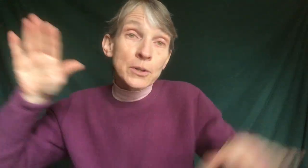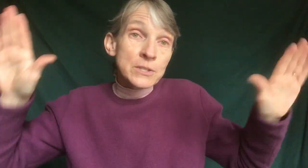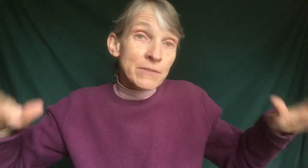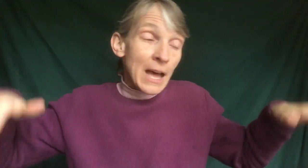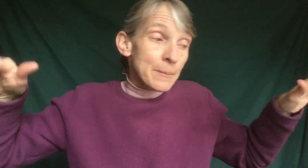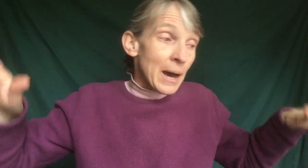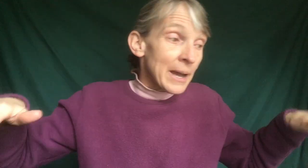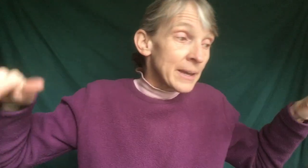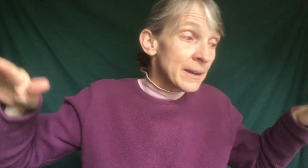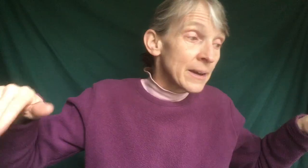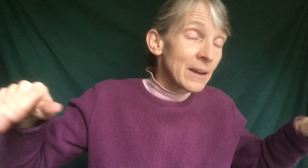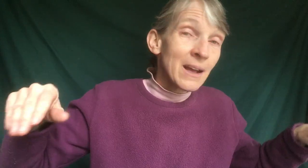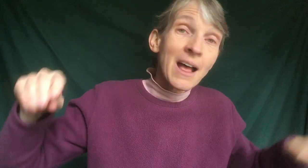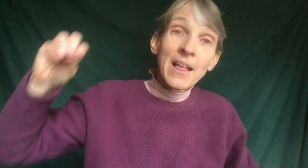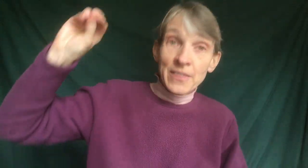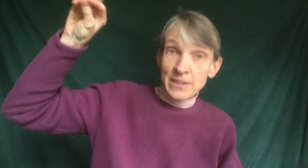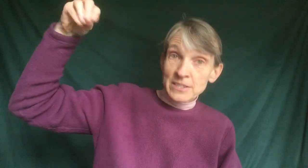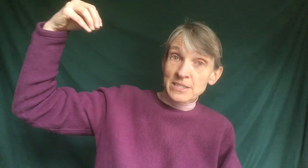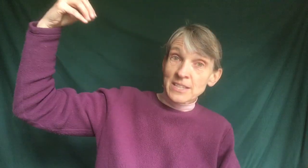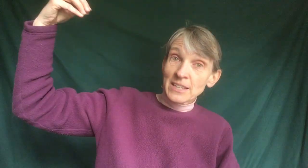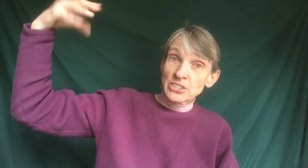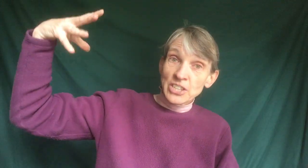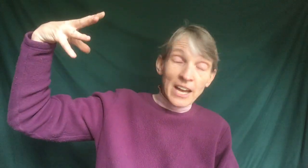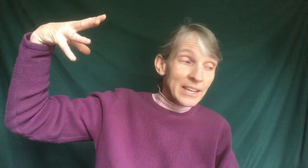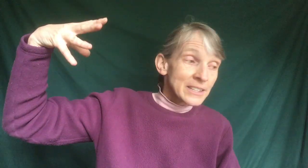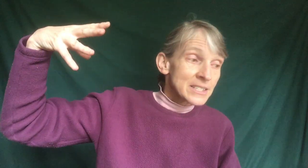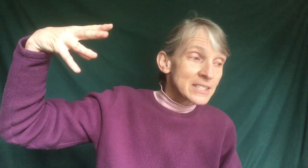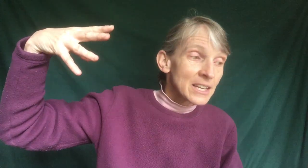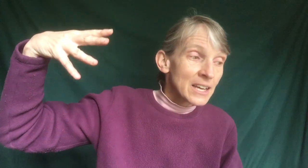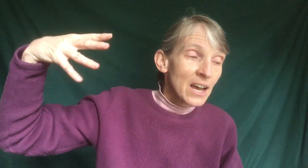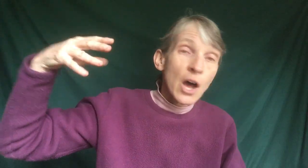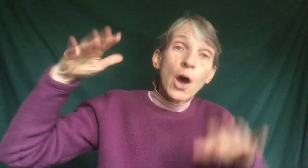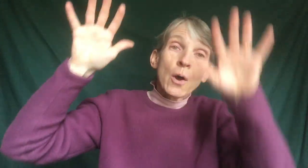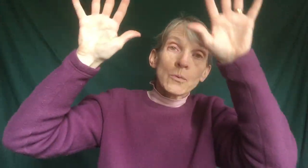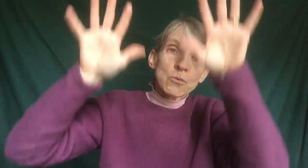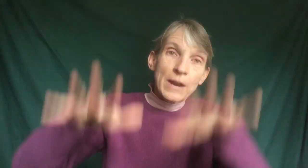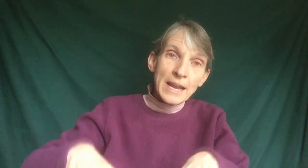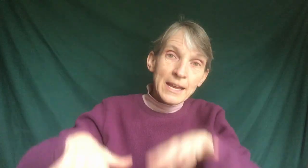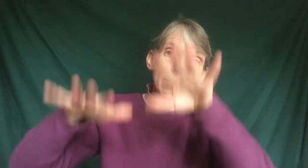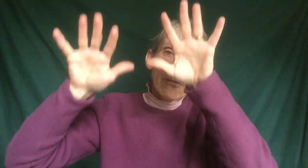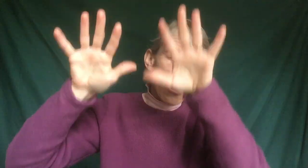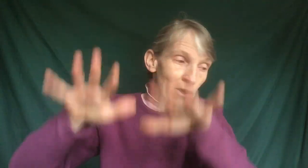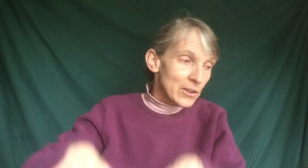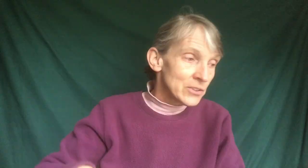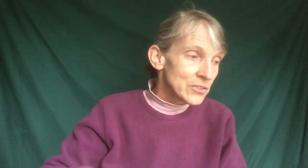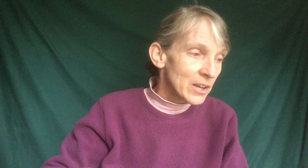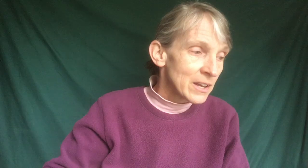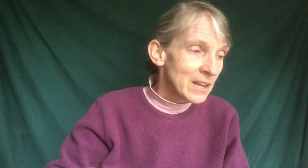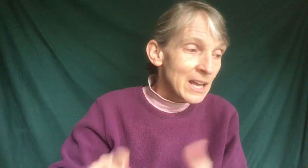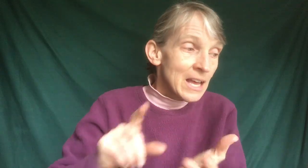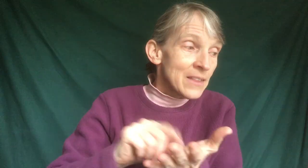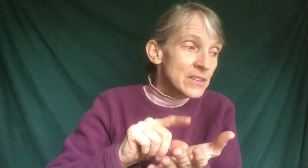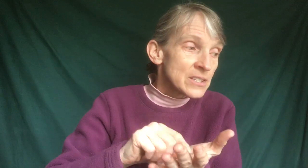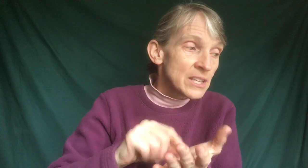Birds fly by. The sun shines. Rain falls. The